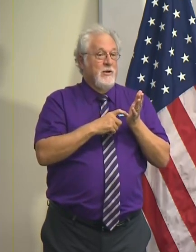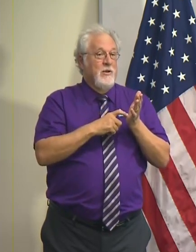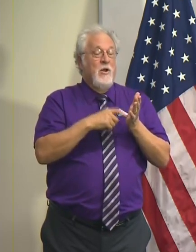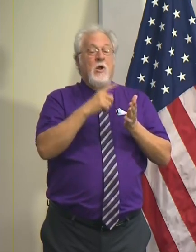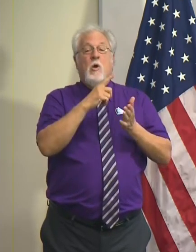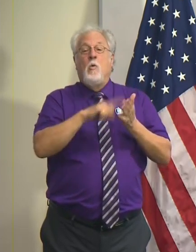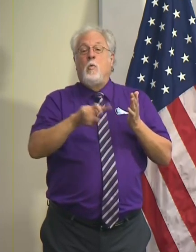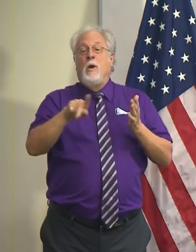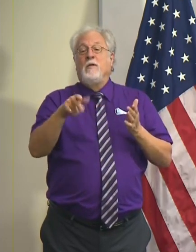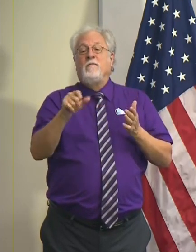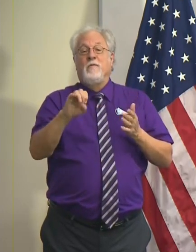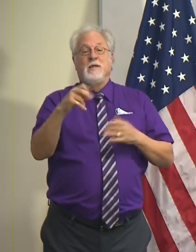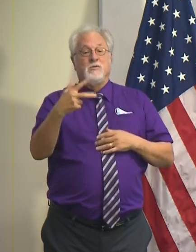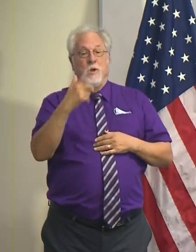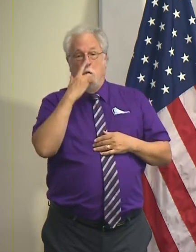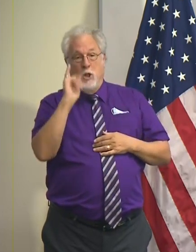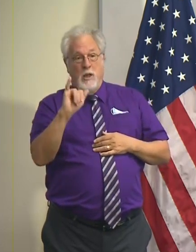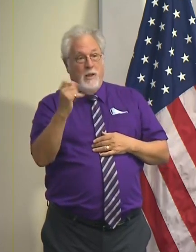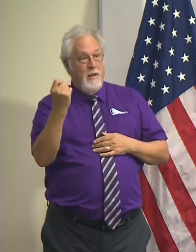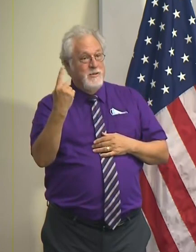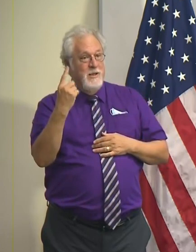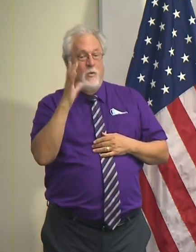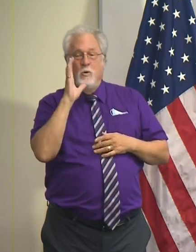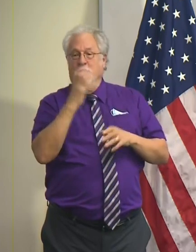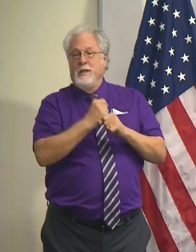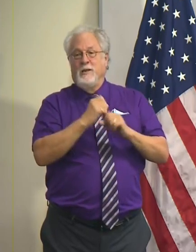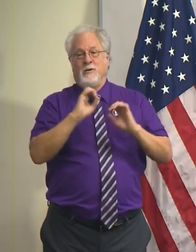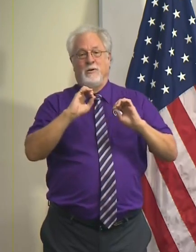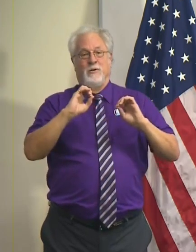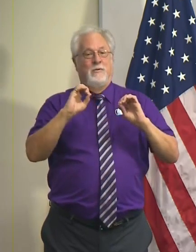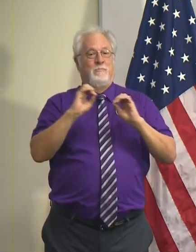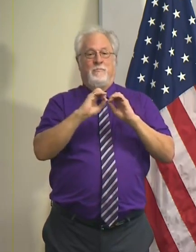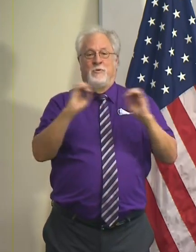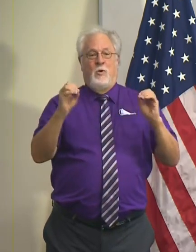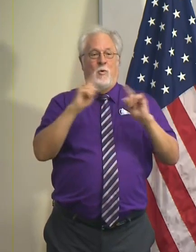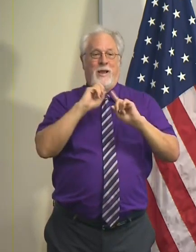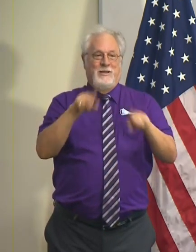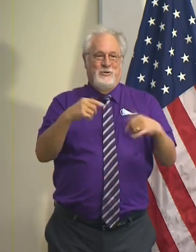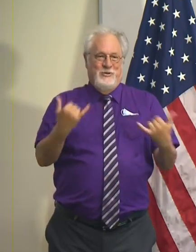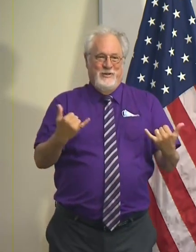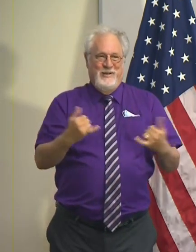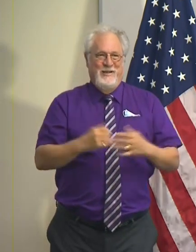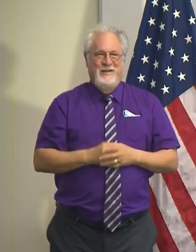Phase 3 will look like. Understand you're not going to get much of an answer today.